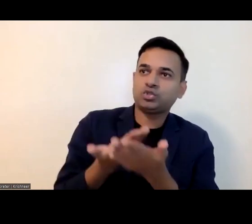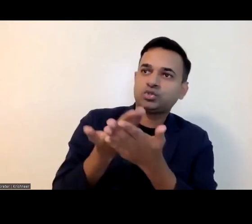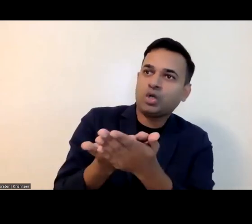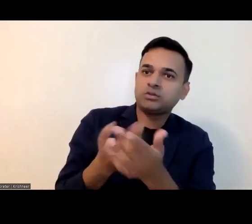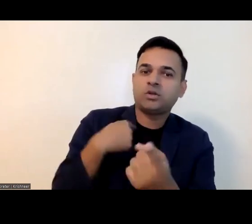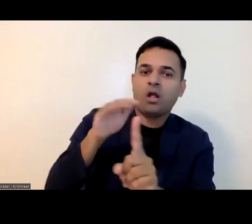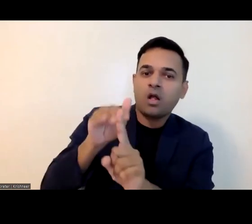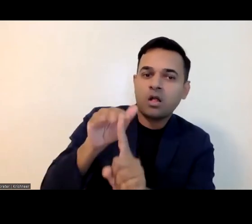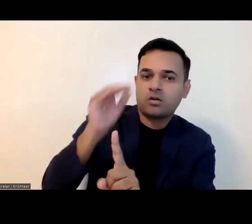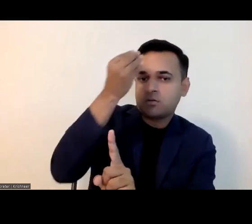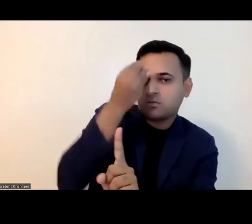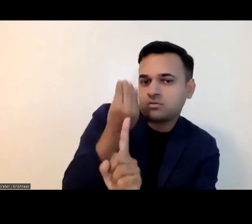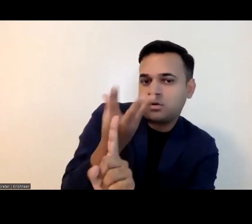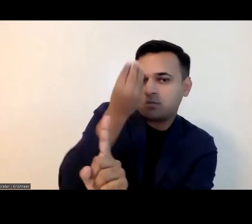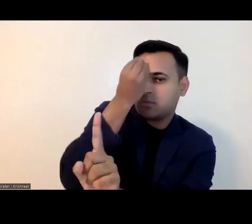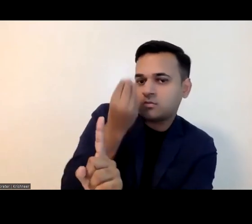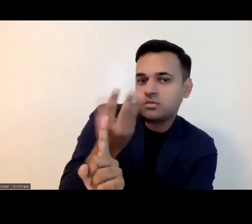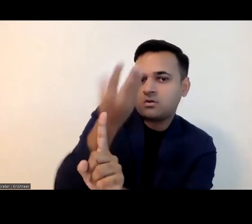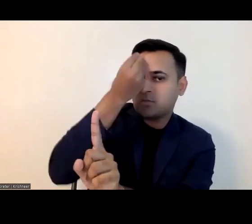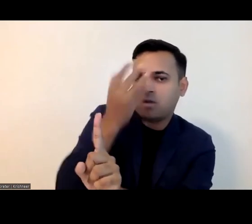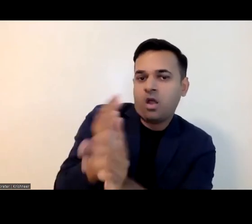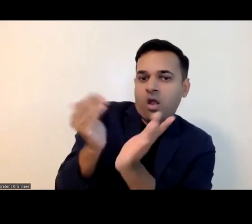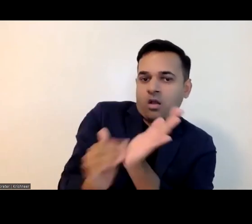become disabled non-instinctually.